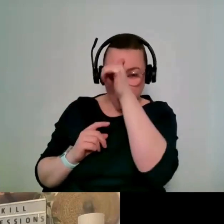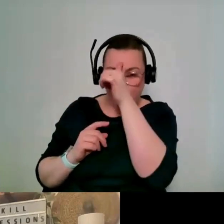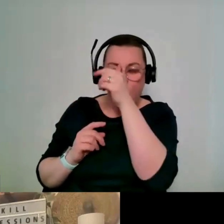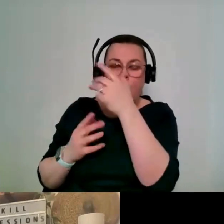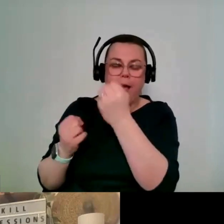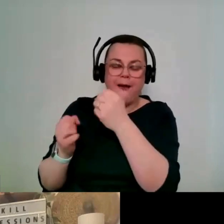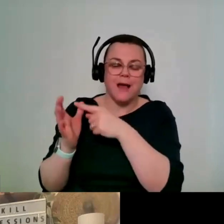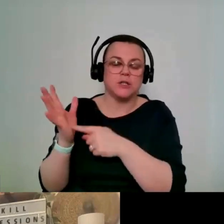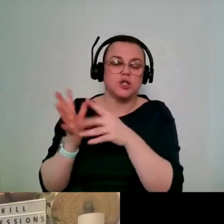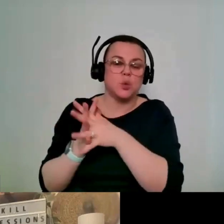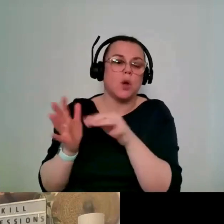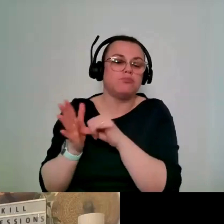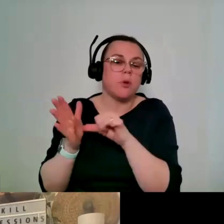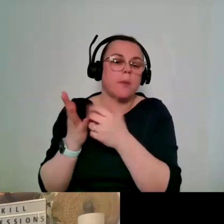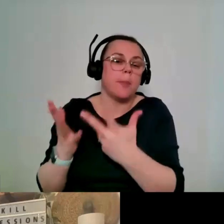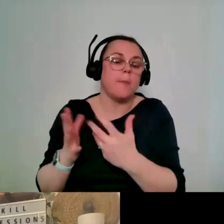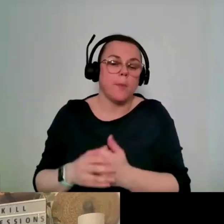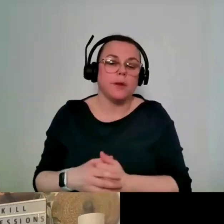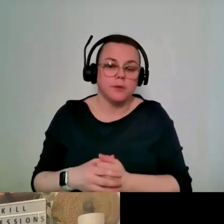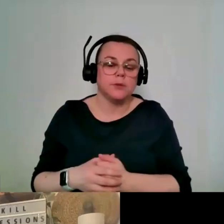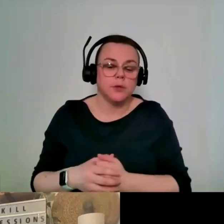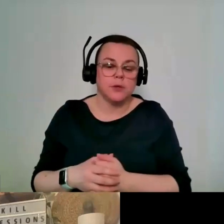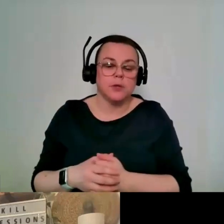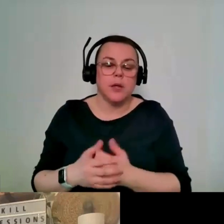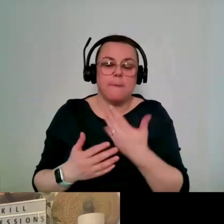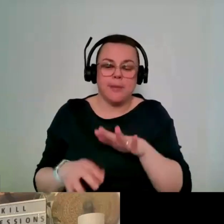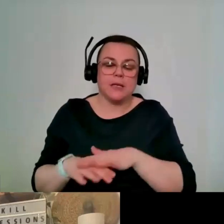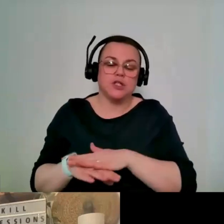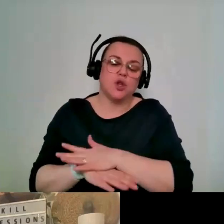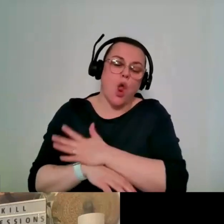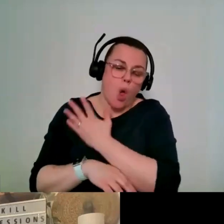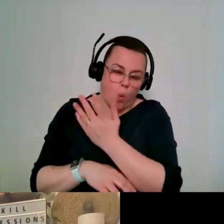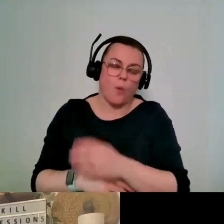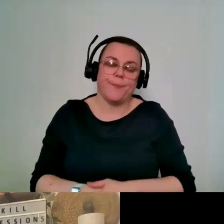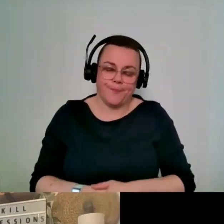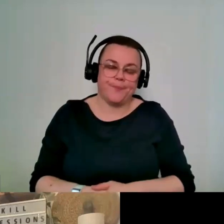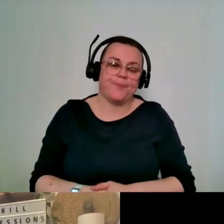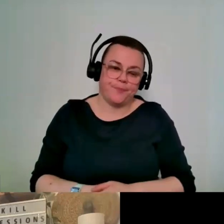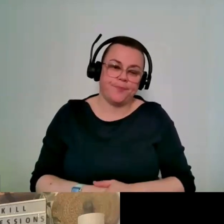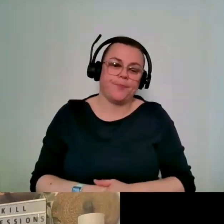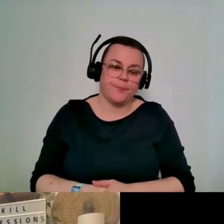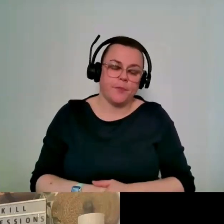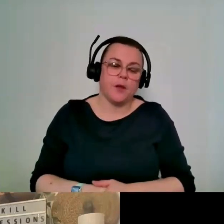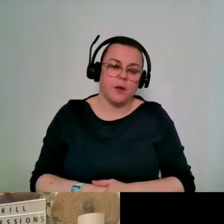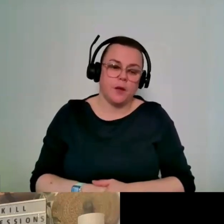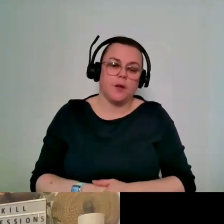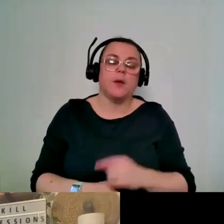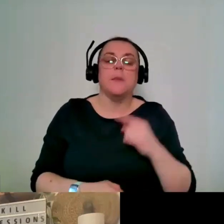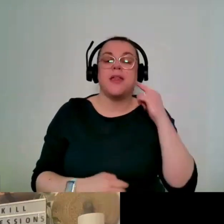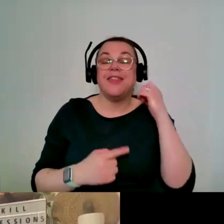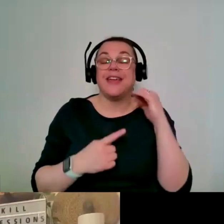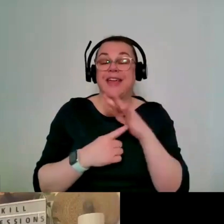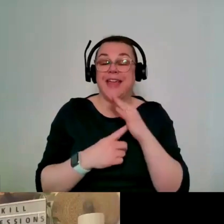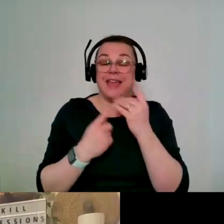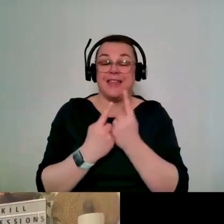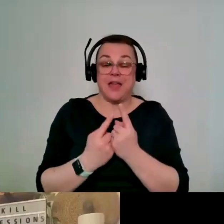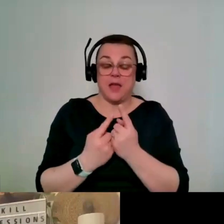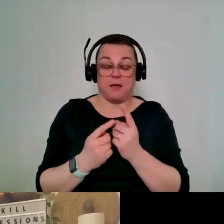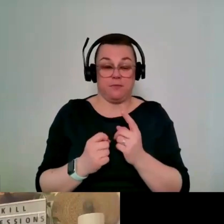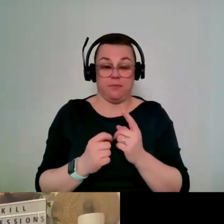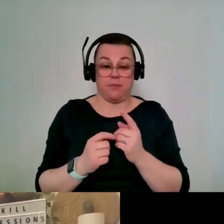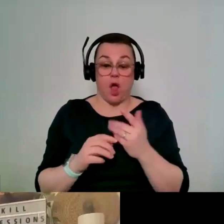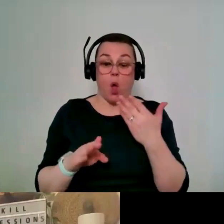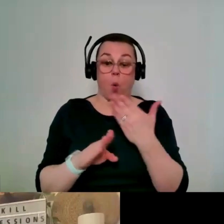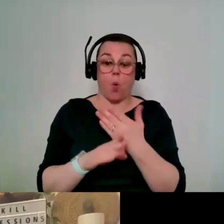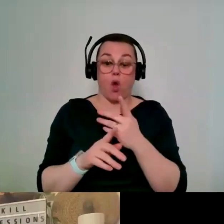problem with access to work at the moment. It's just been very slow. And I think the key thing is to get your workplace adjustment in